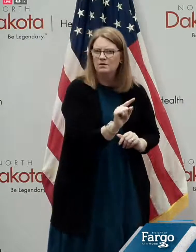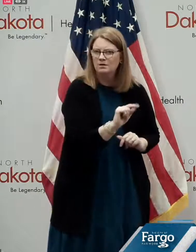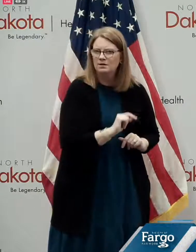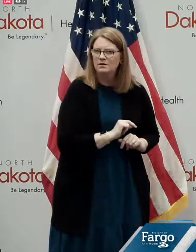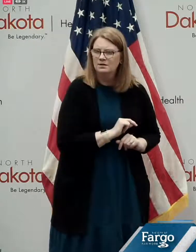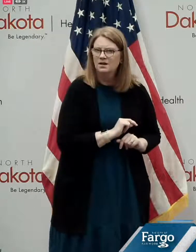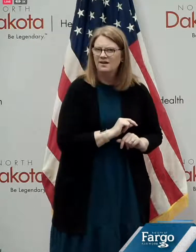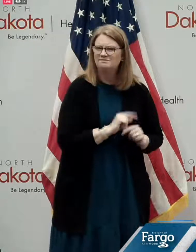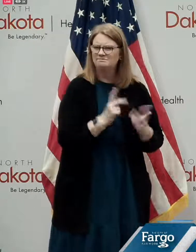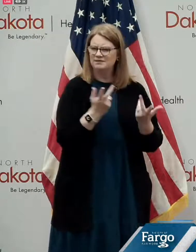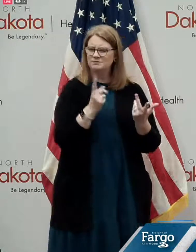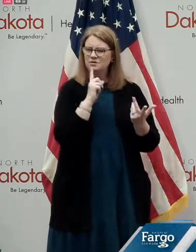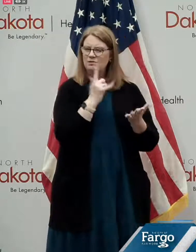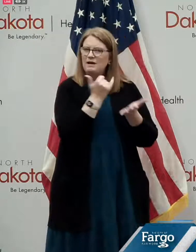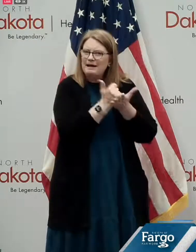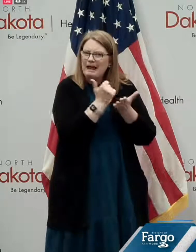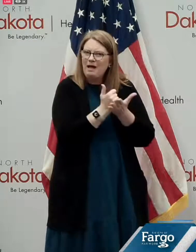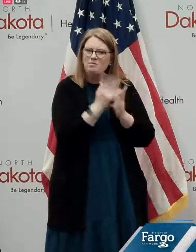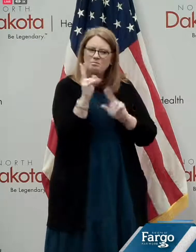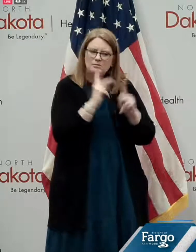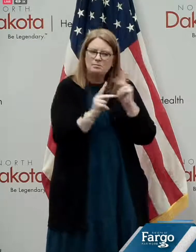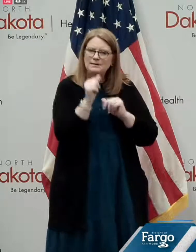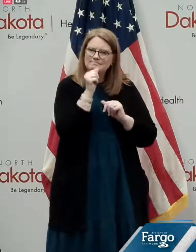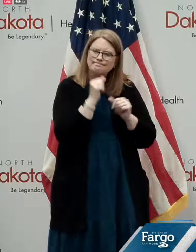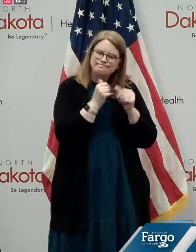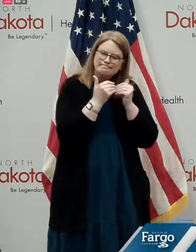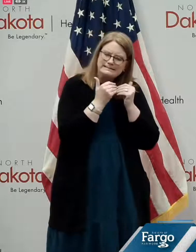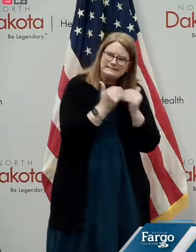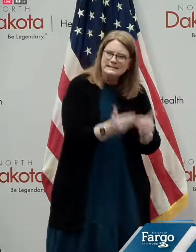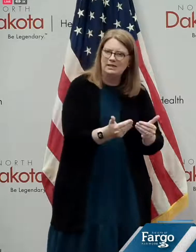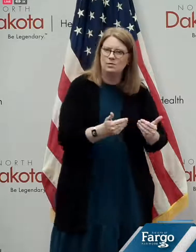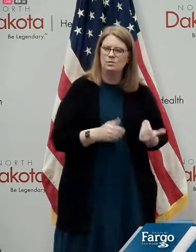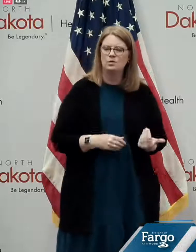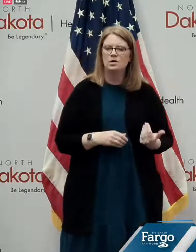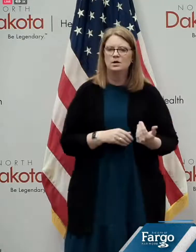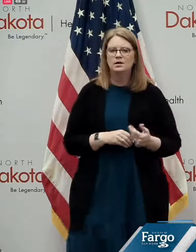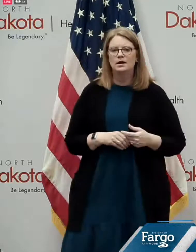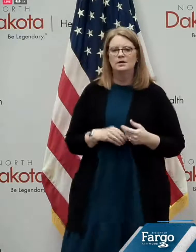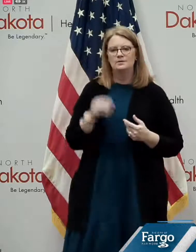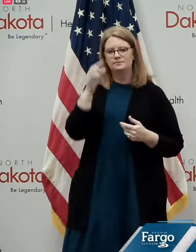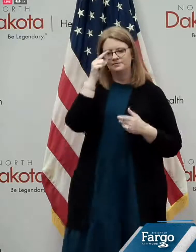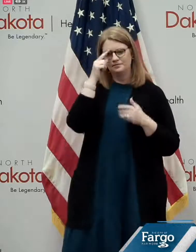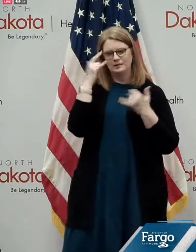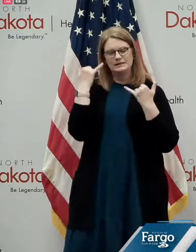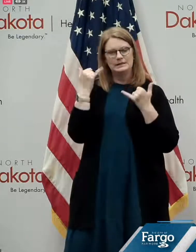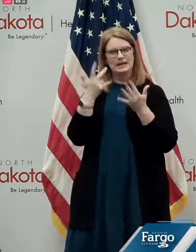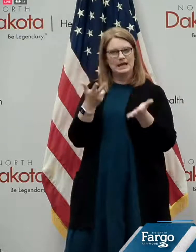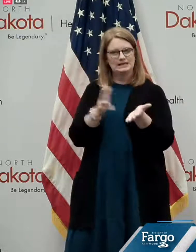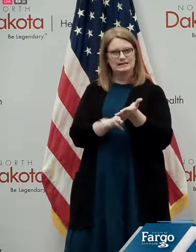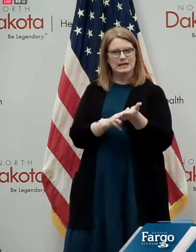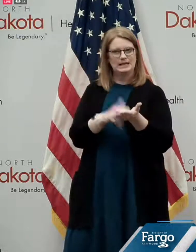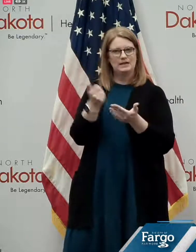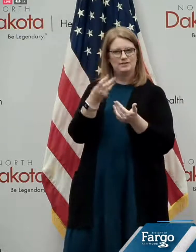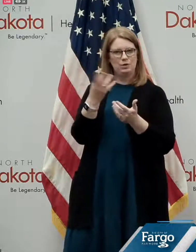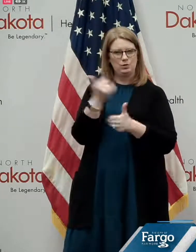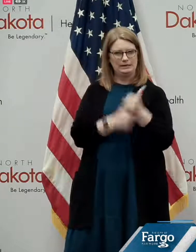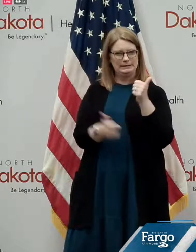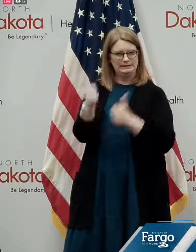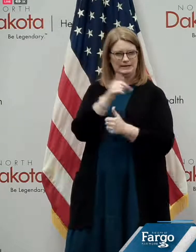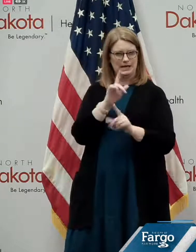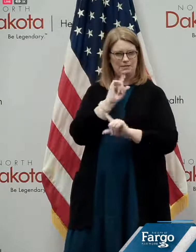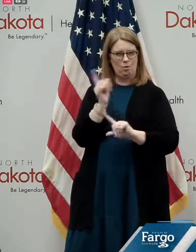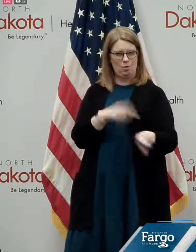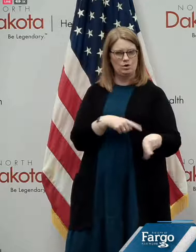again, we want to help people get through this time frame. Today, I signed a couple of executive orders.